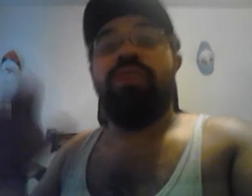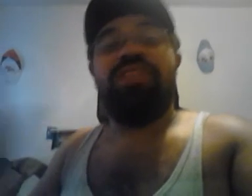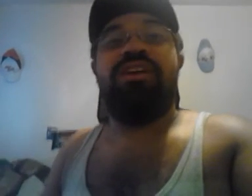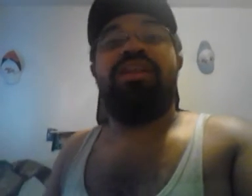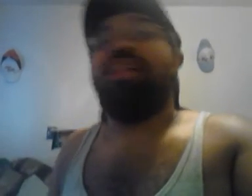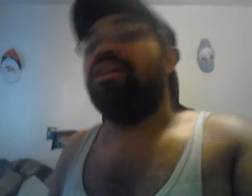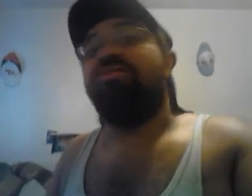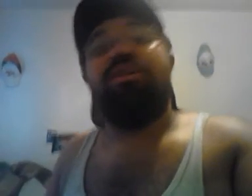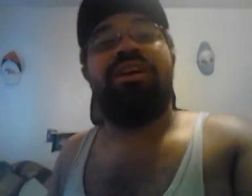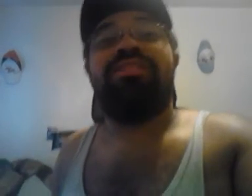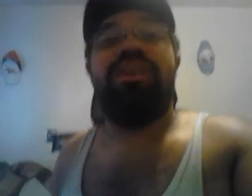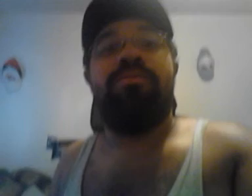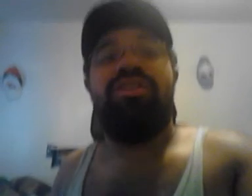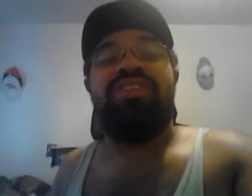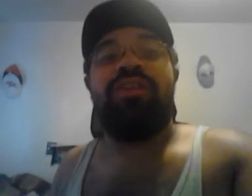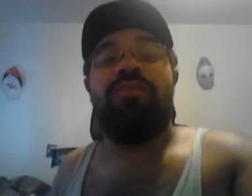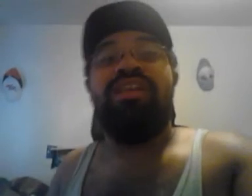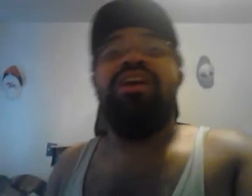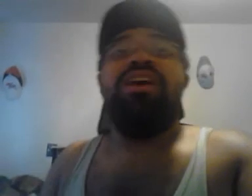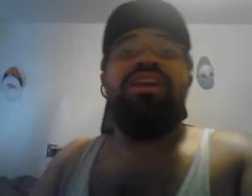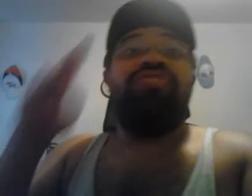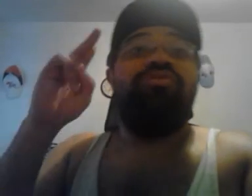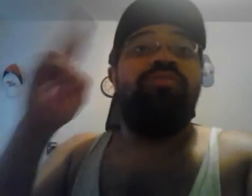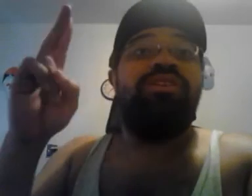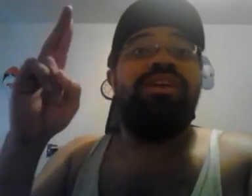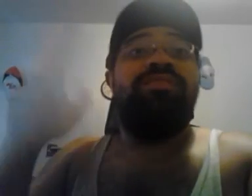done. And that's all I can say about that. All right. And it's your boy Domination.